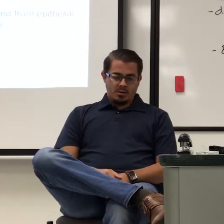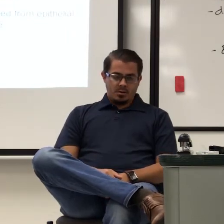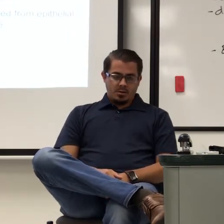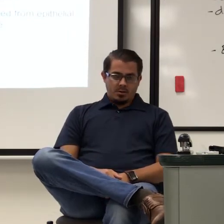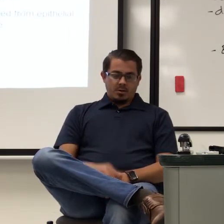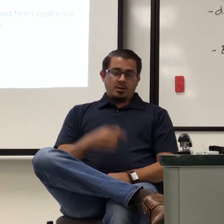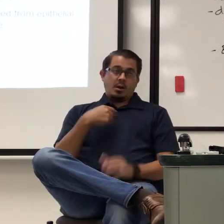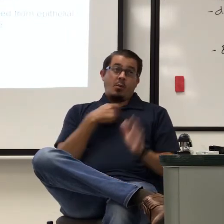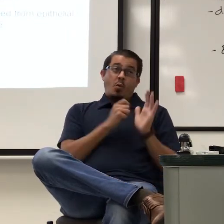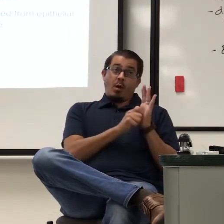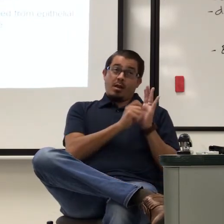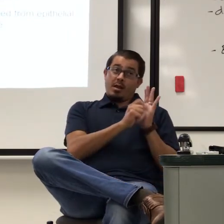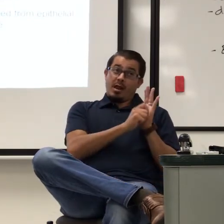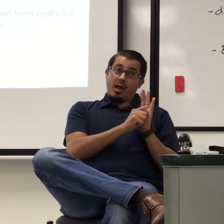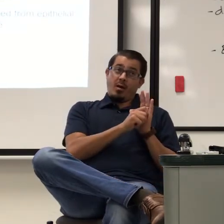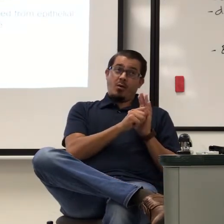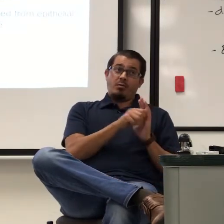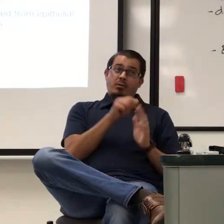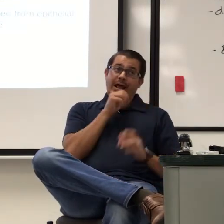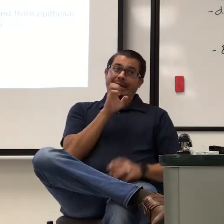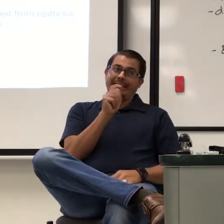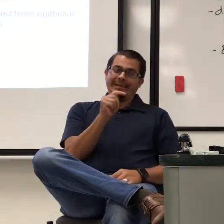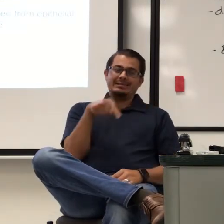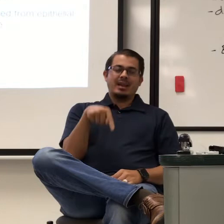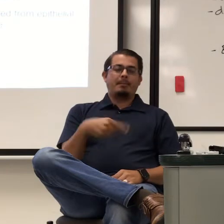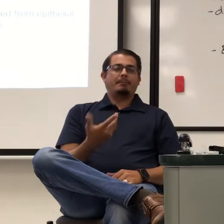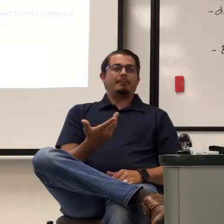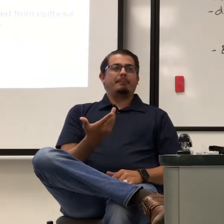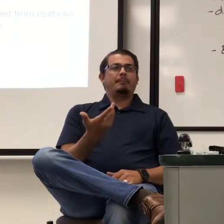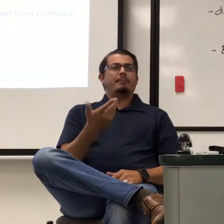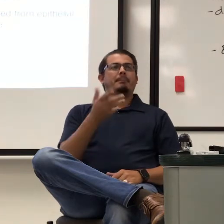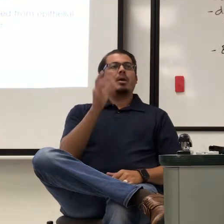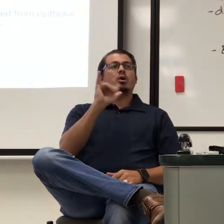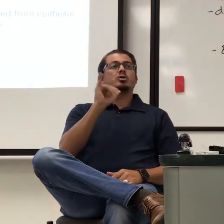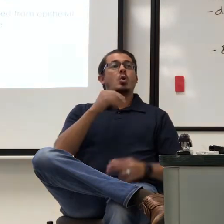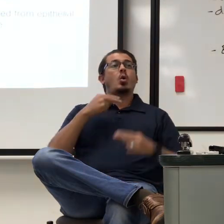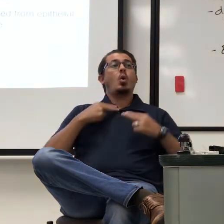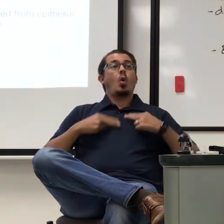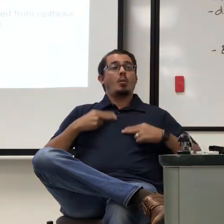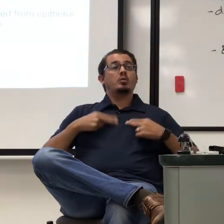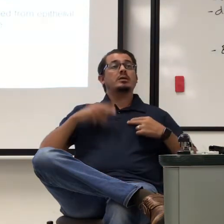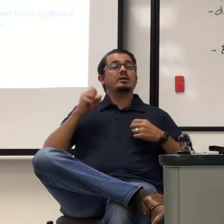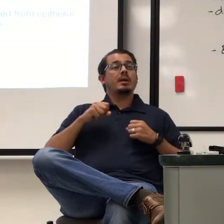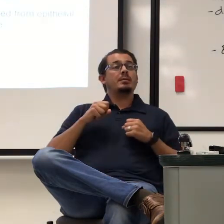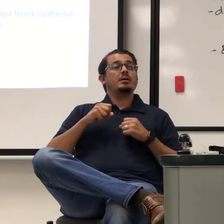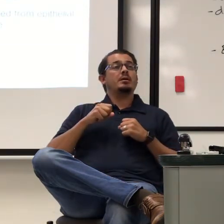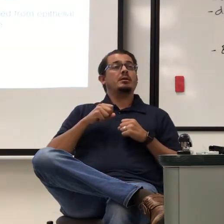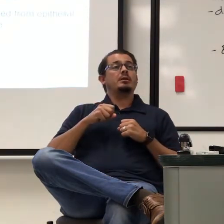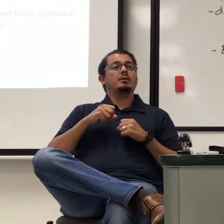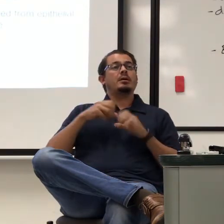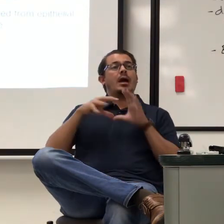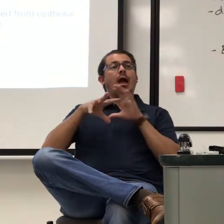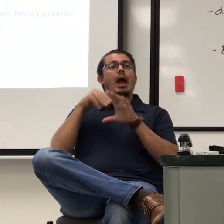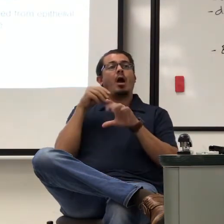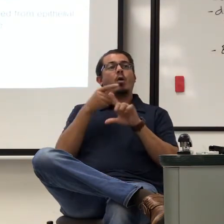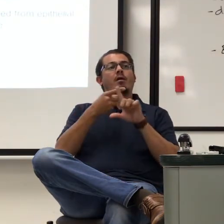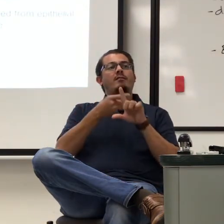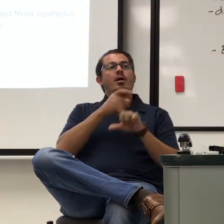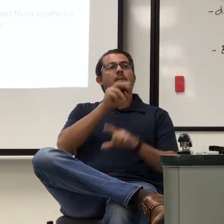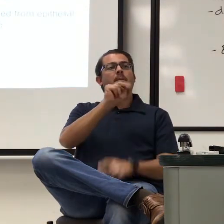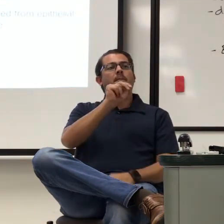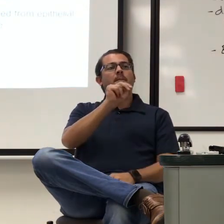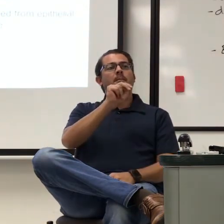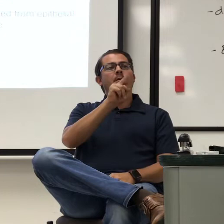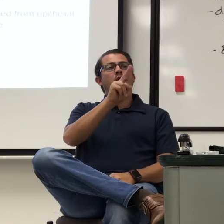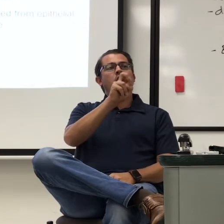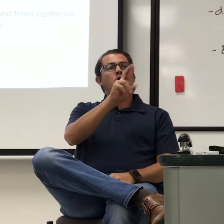writing it out this time. But there's also hormones that can be secreted from neurons. That's something you may